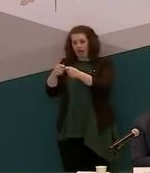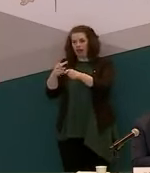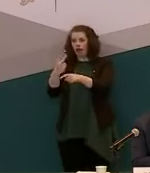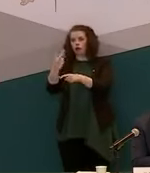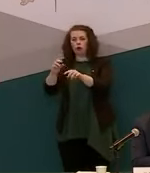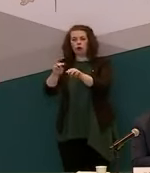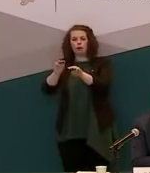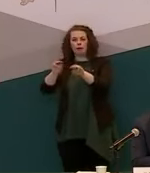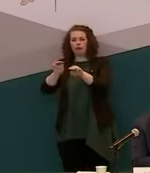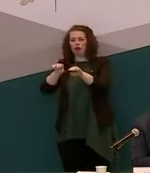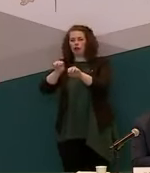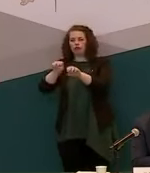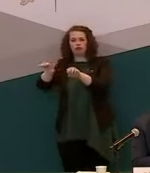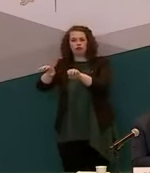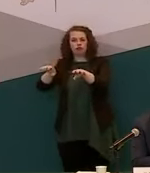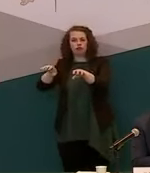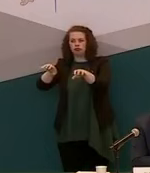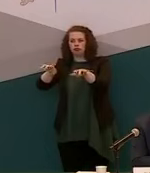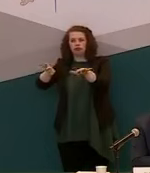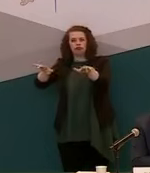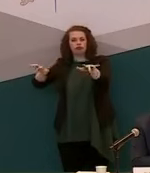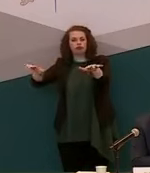second person infects 1.